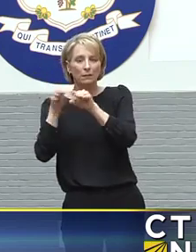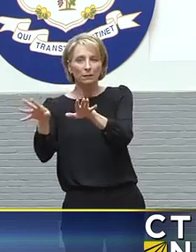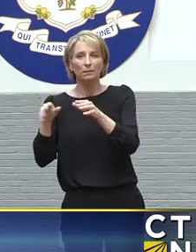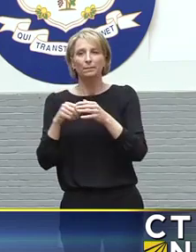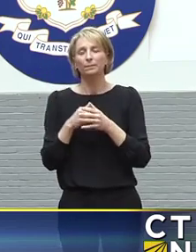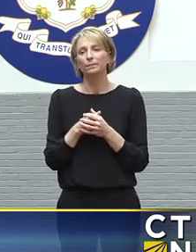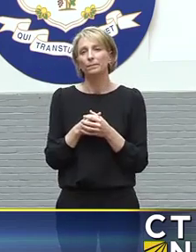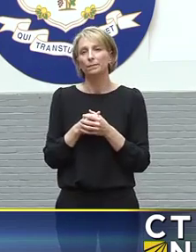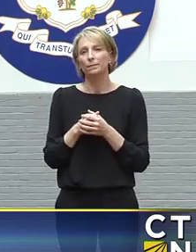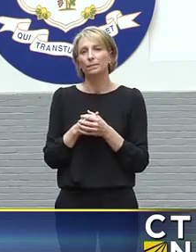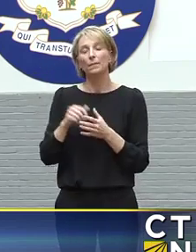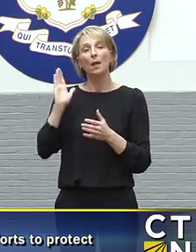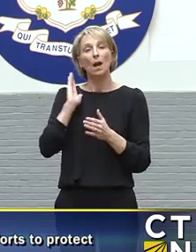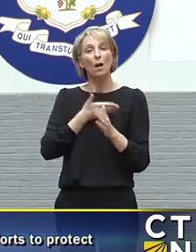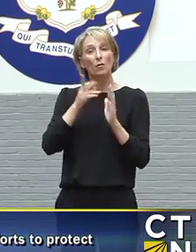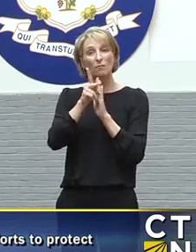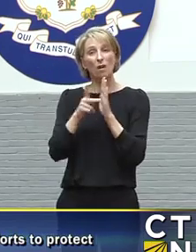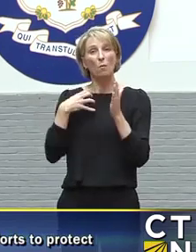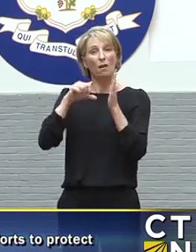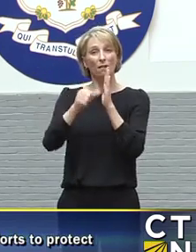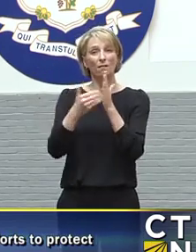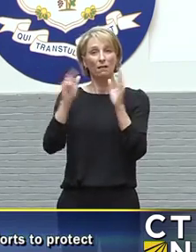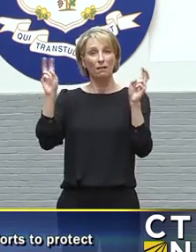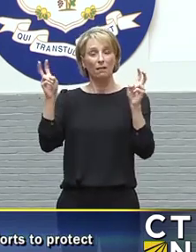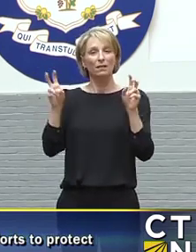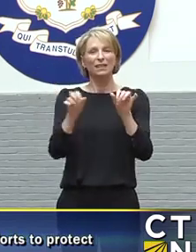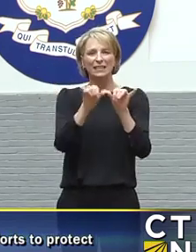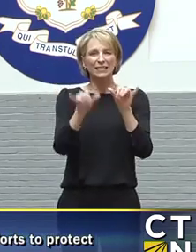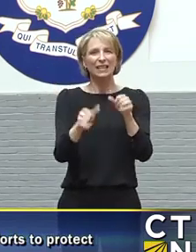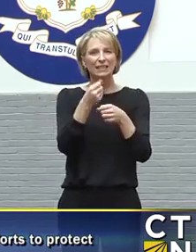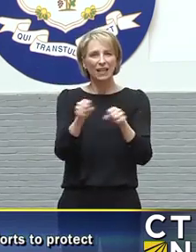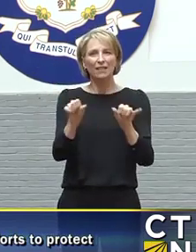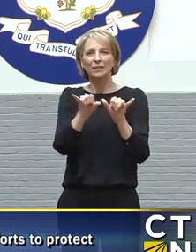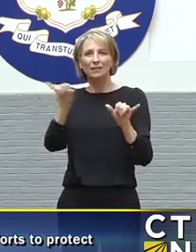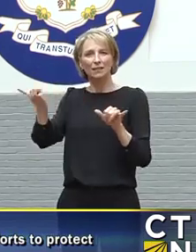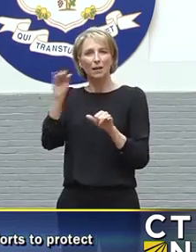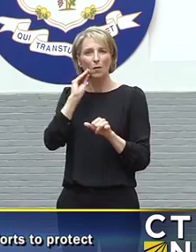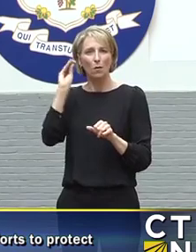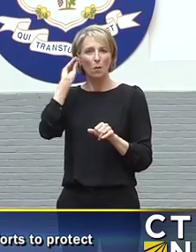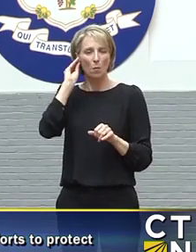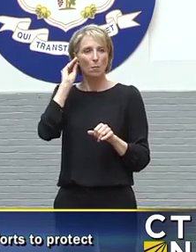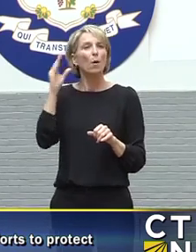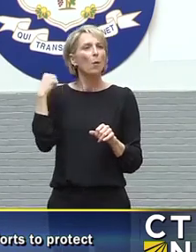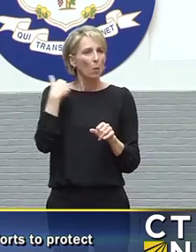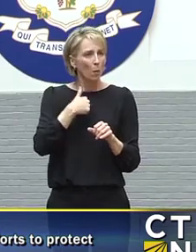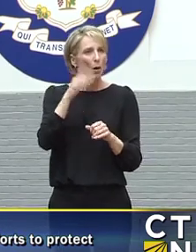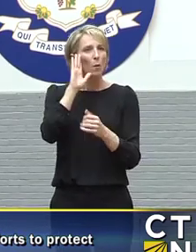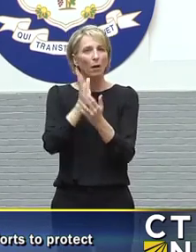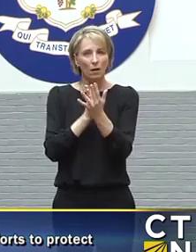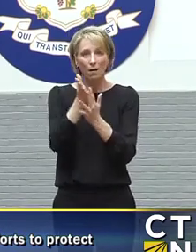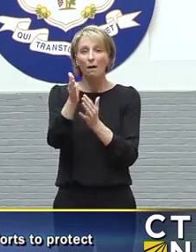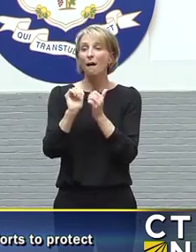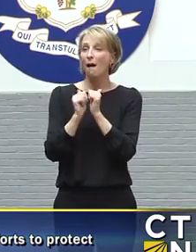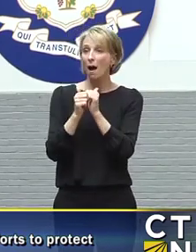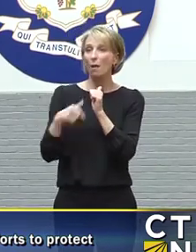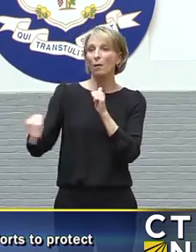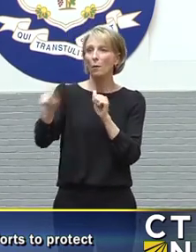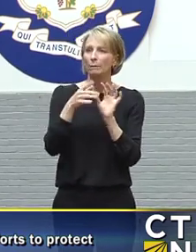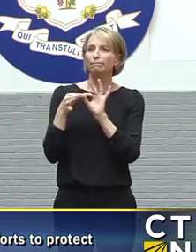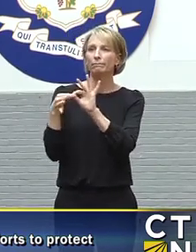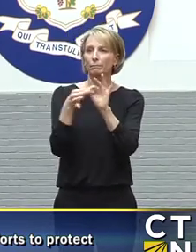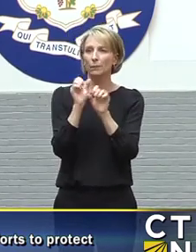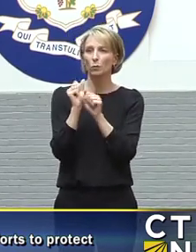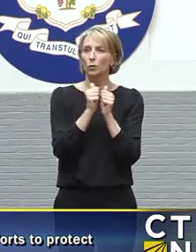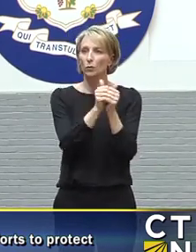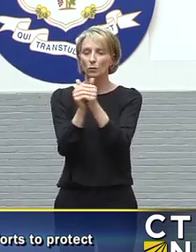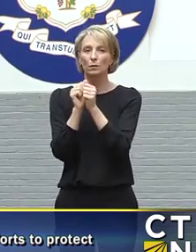So the name of our policy is stay safe, stay home. And we're going to get through this by working together and making sure each